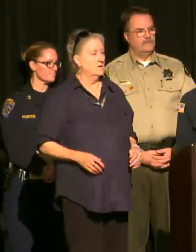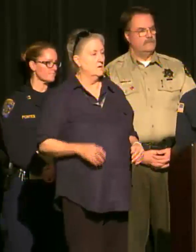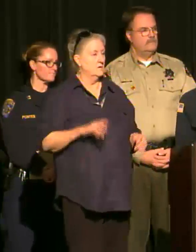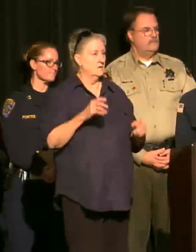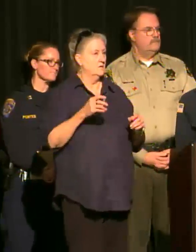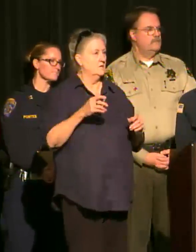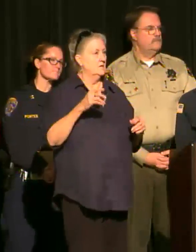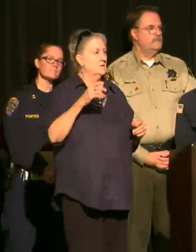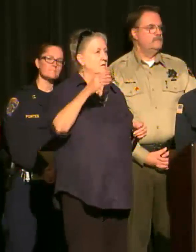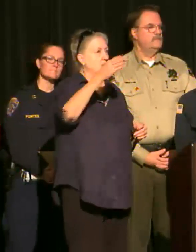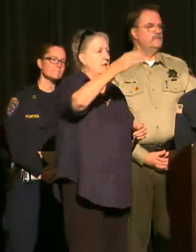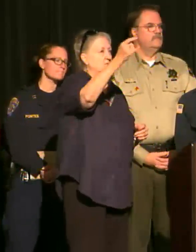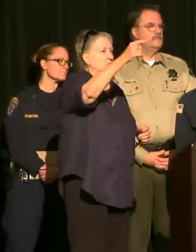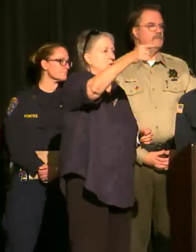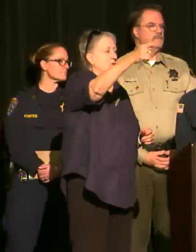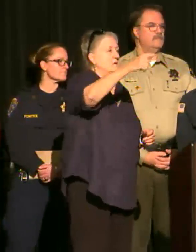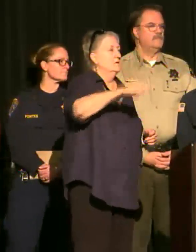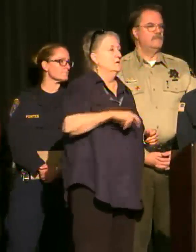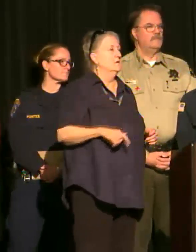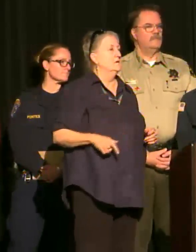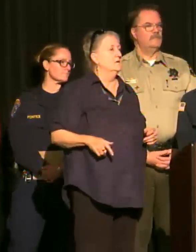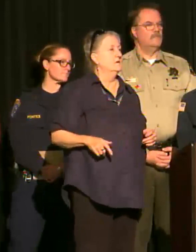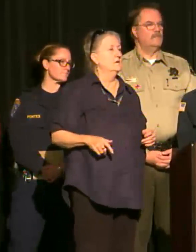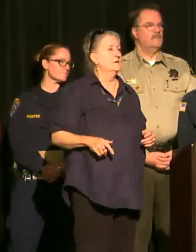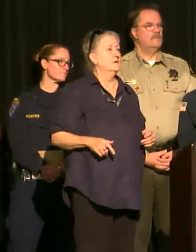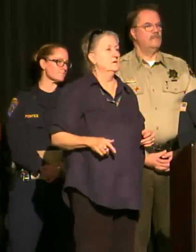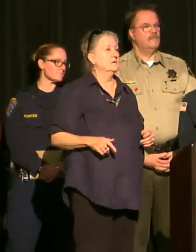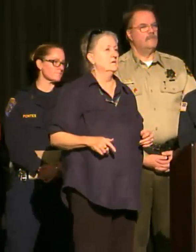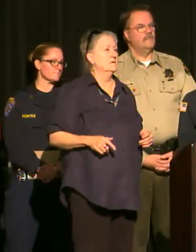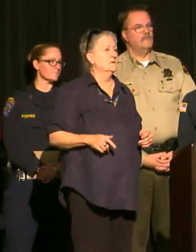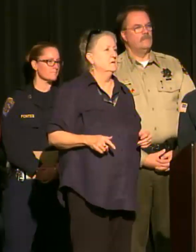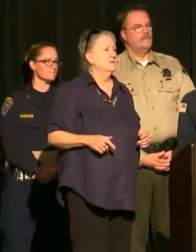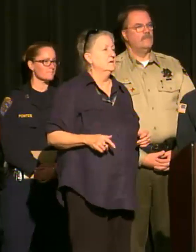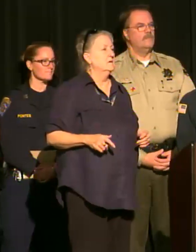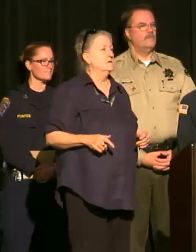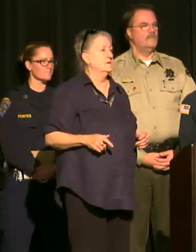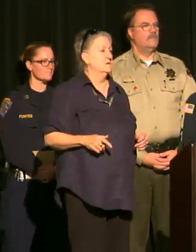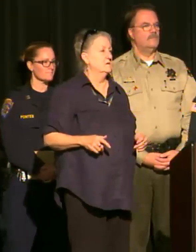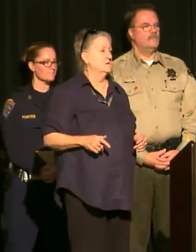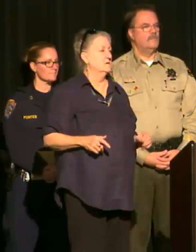Anybody over here in the last section? Have a young lady on the aisle.